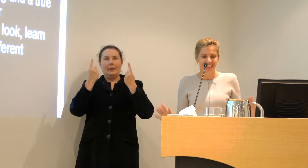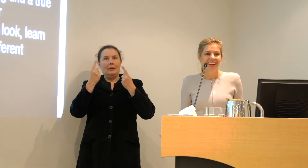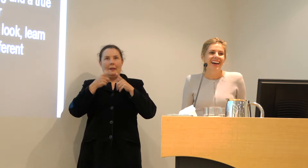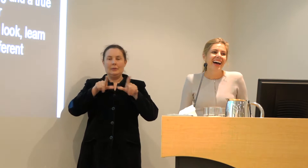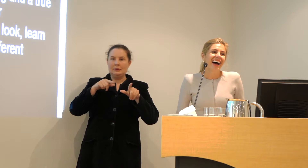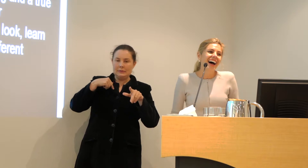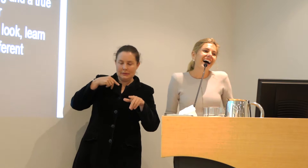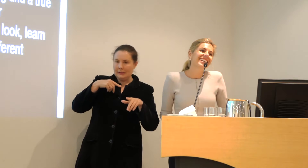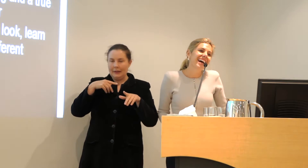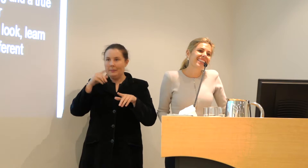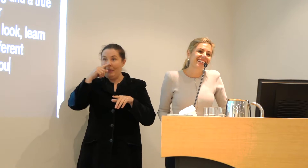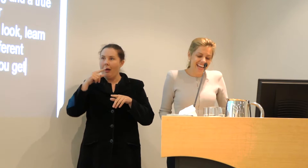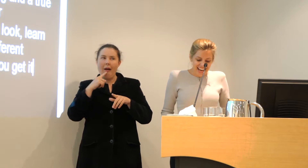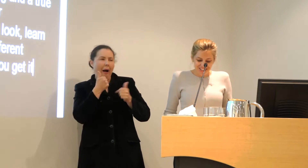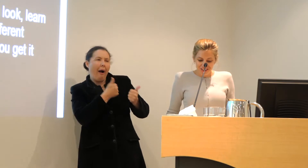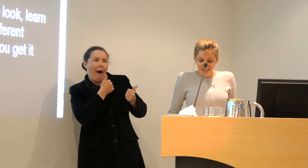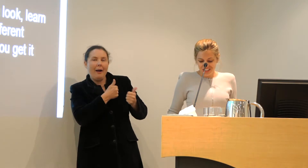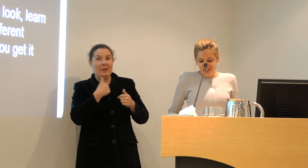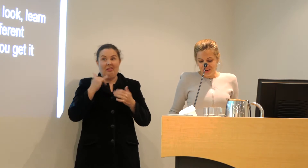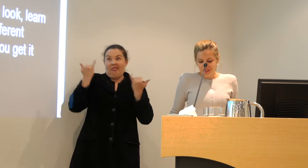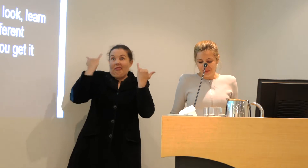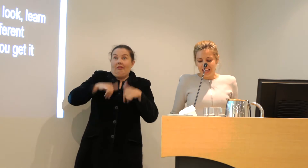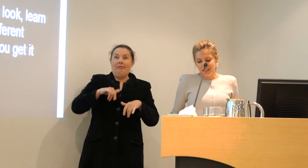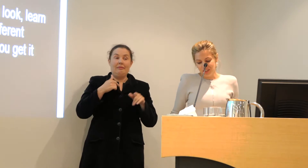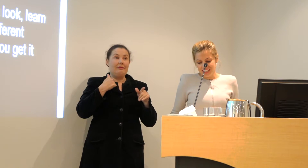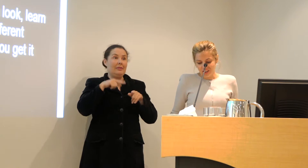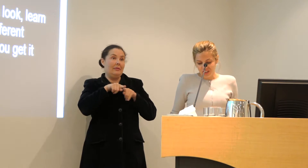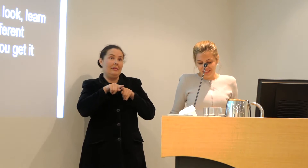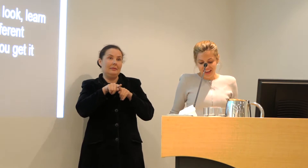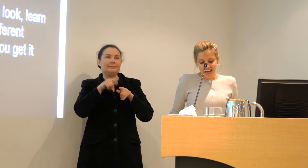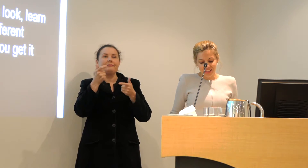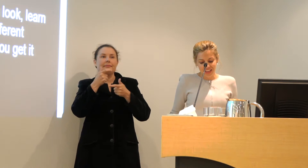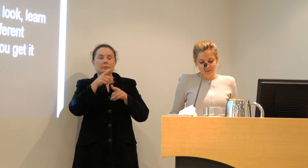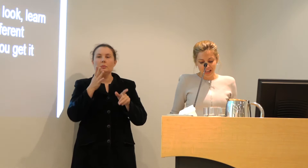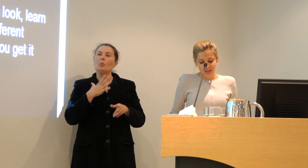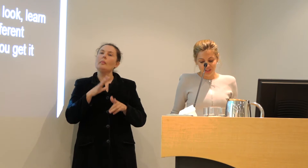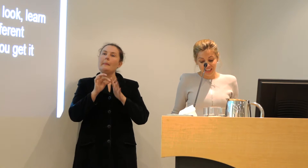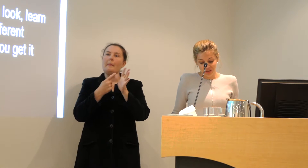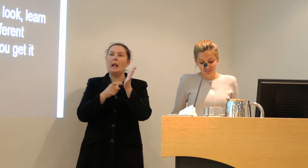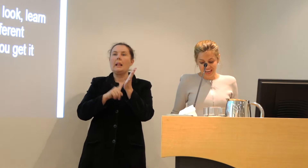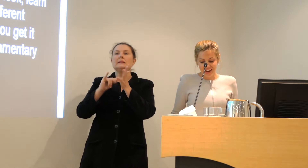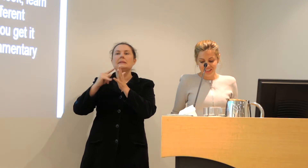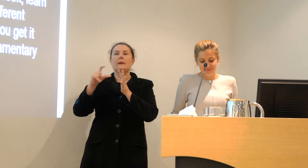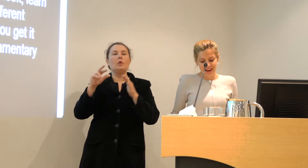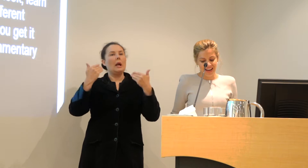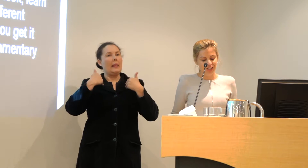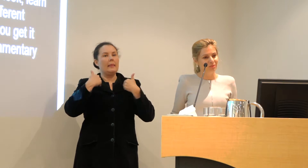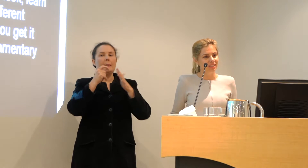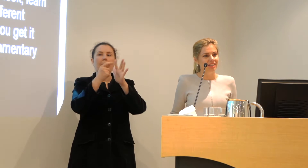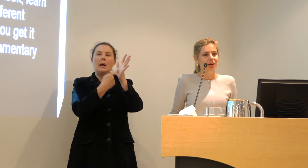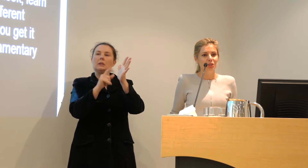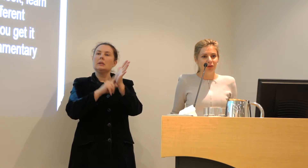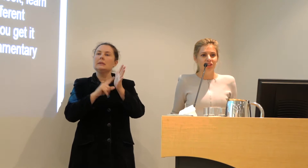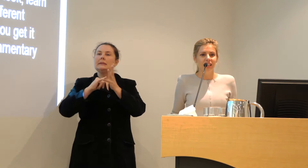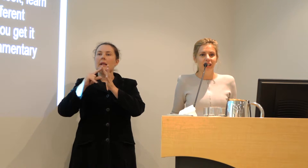wrong. I'd now like to hand over to the Parliamentary Secretary for Health and the Parliamentary Secretary for Carers, Mary Ann